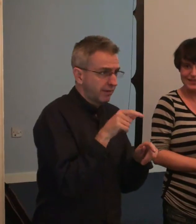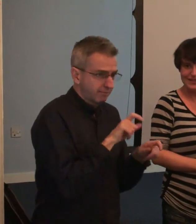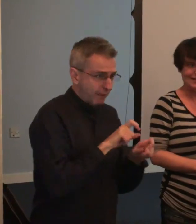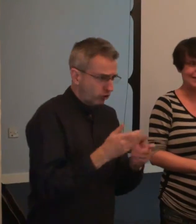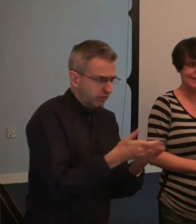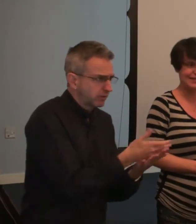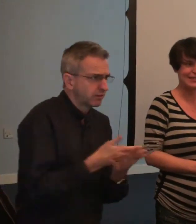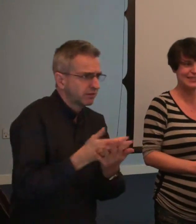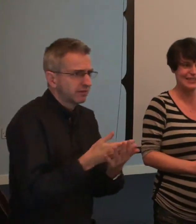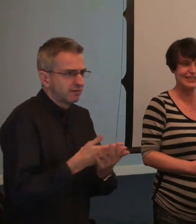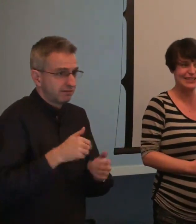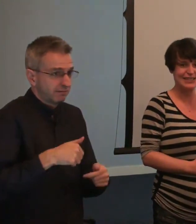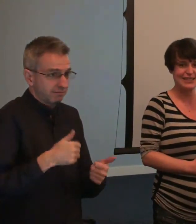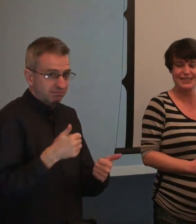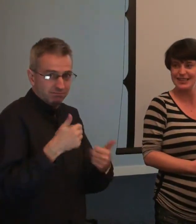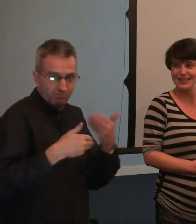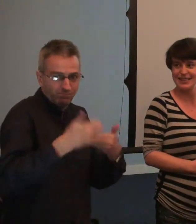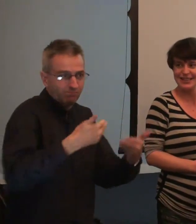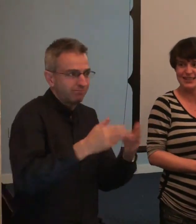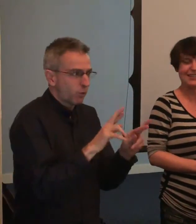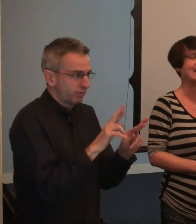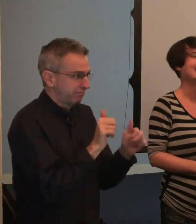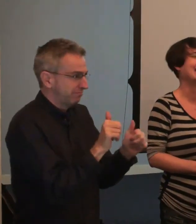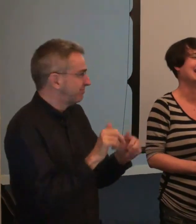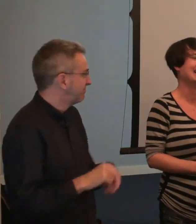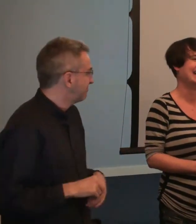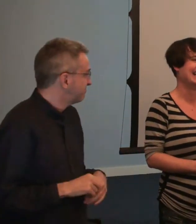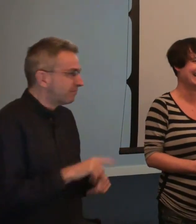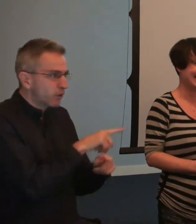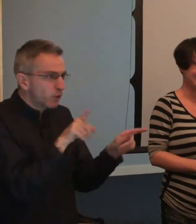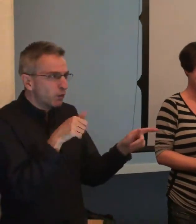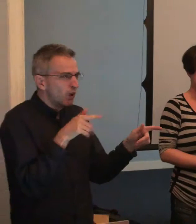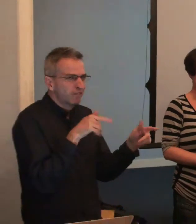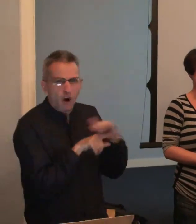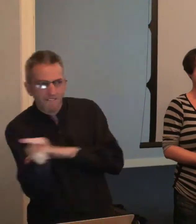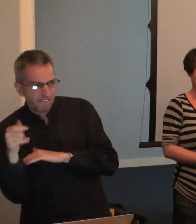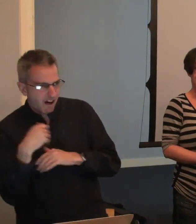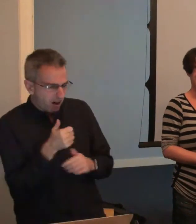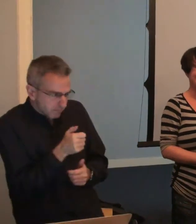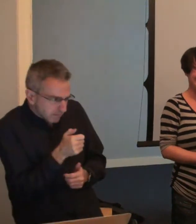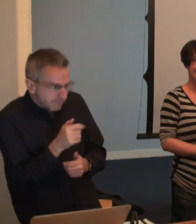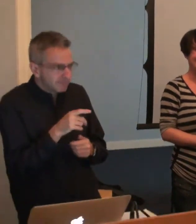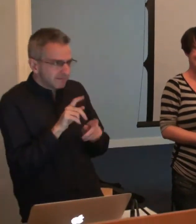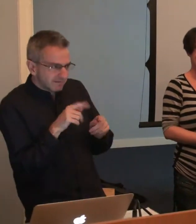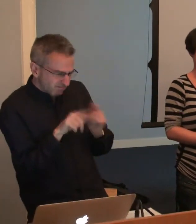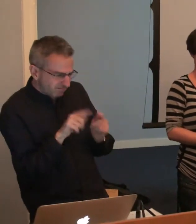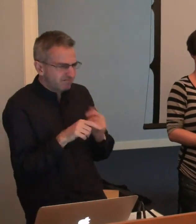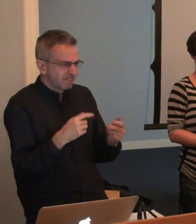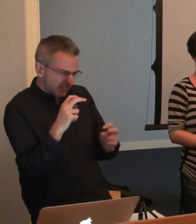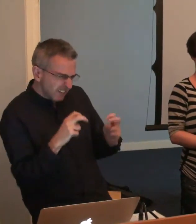Please, also, you know, on Twitter, carry on this discussion. I hope people will continue to be interested. Even if you have to leave early, don't